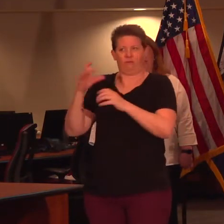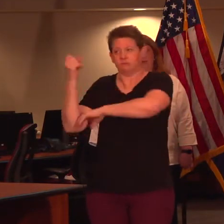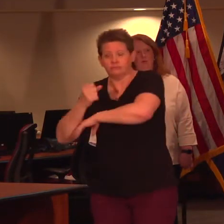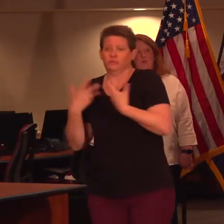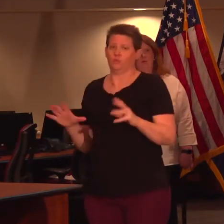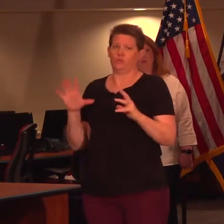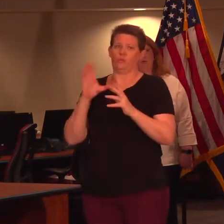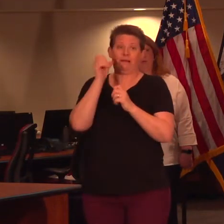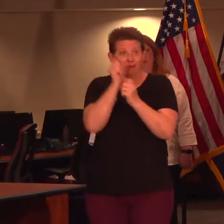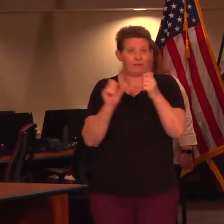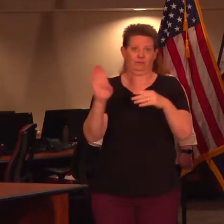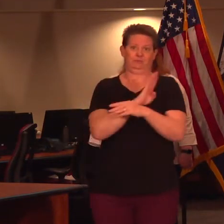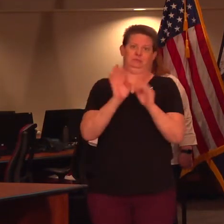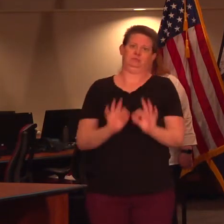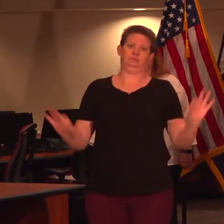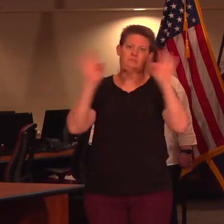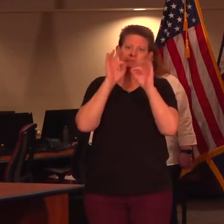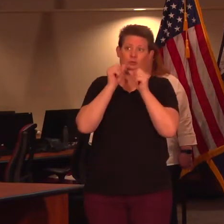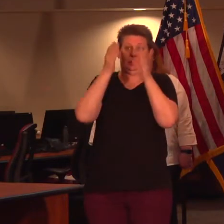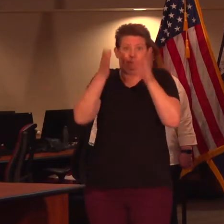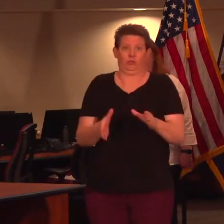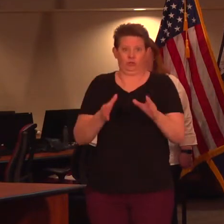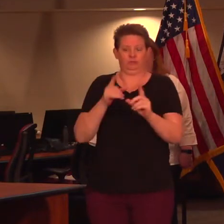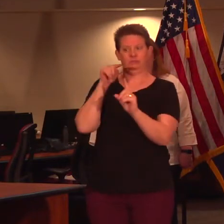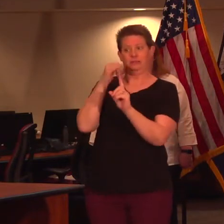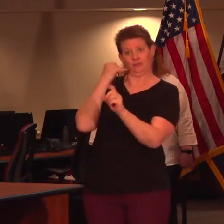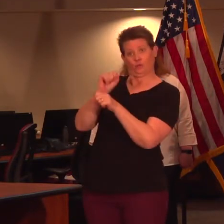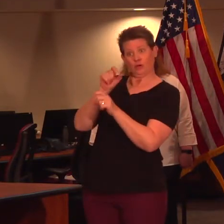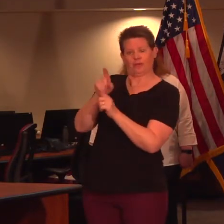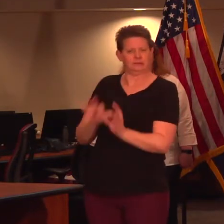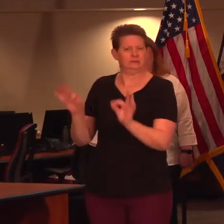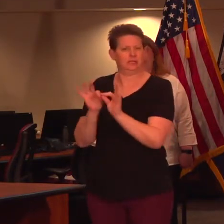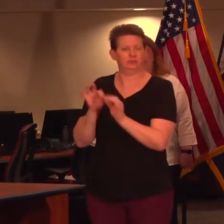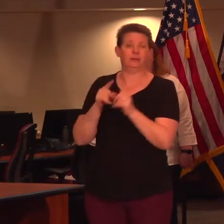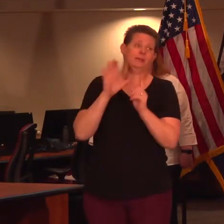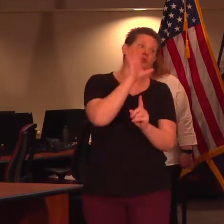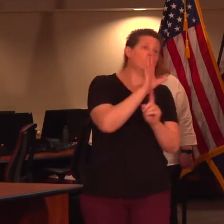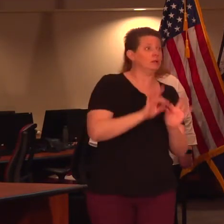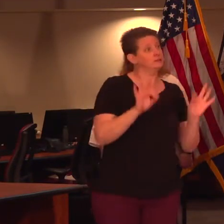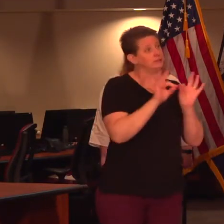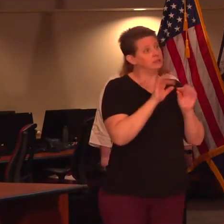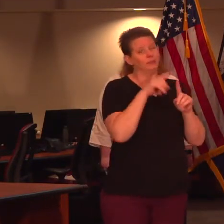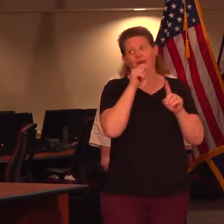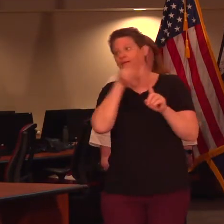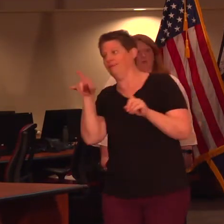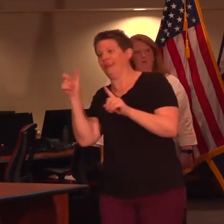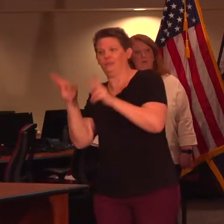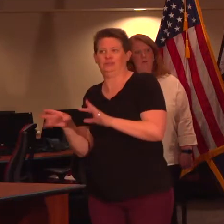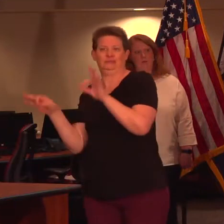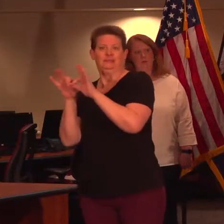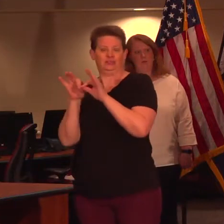to somebody, particularly the one working there. And so what might be essential to you might not be essential to him or